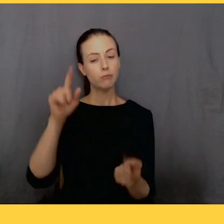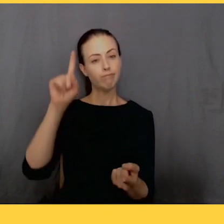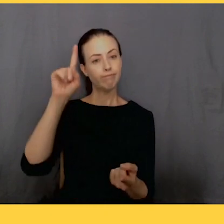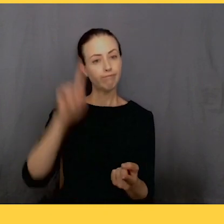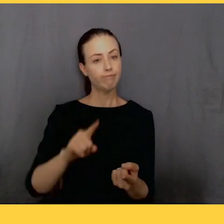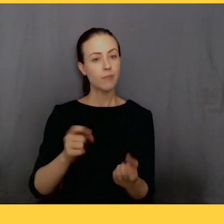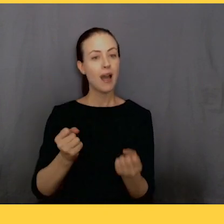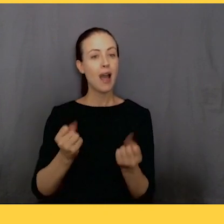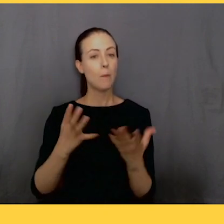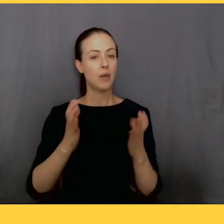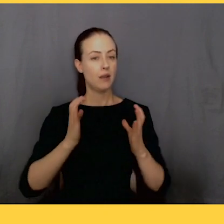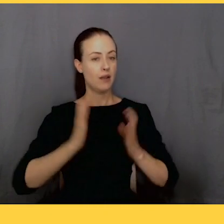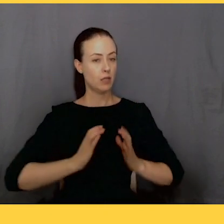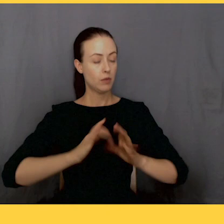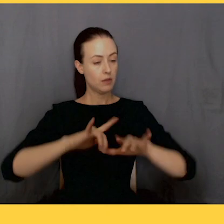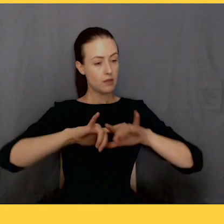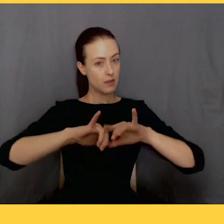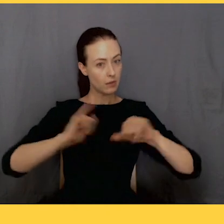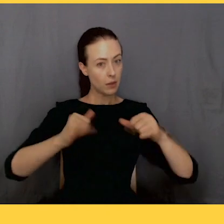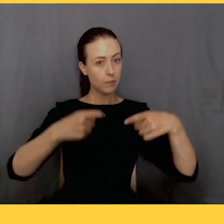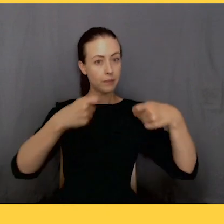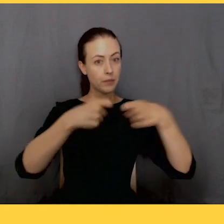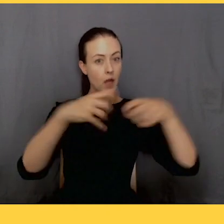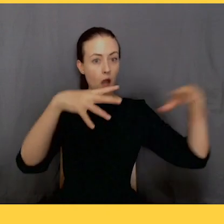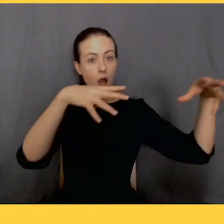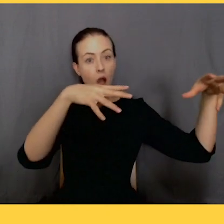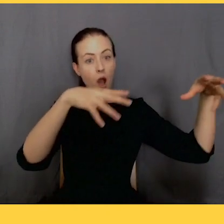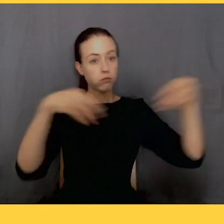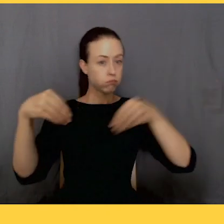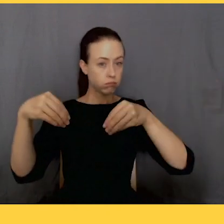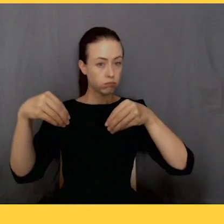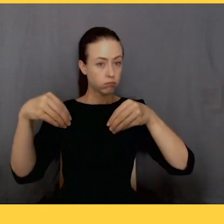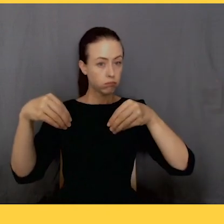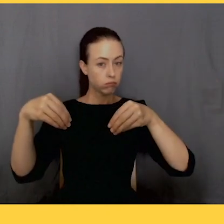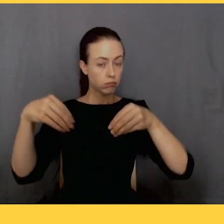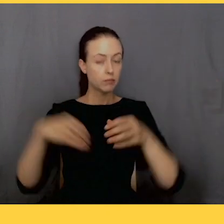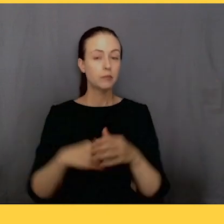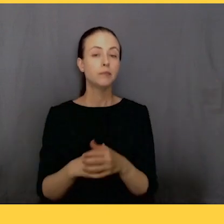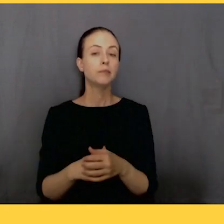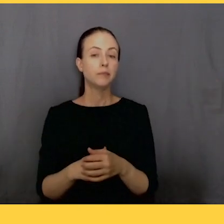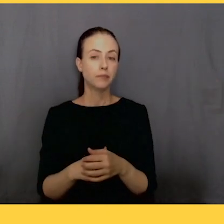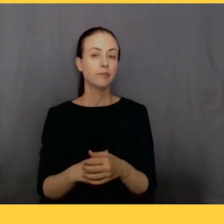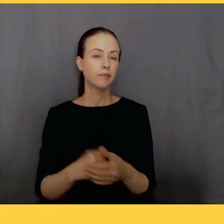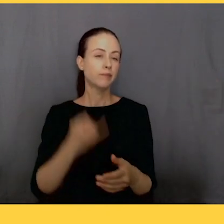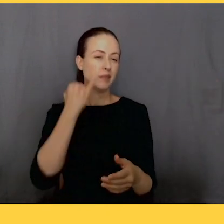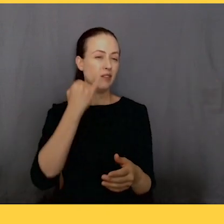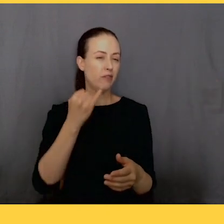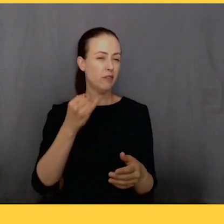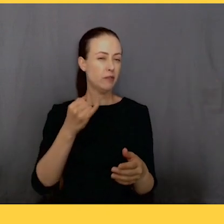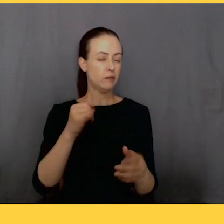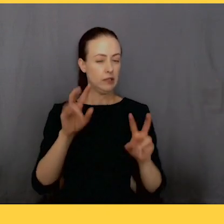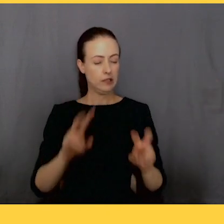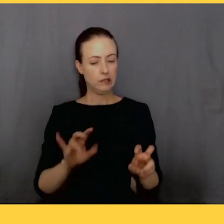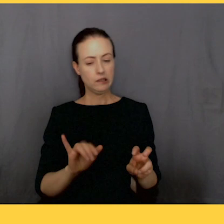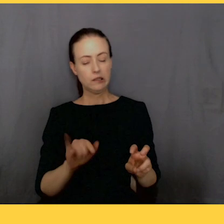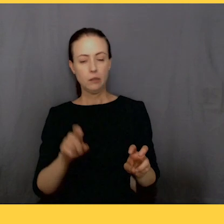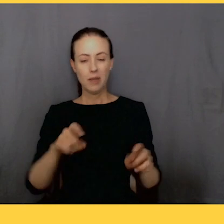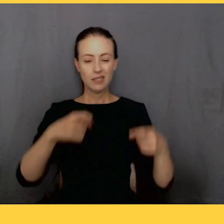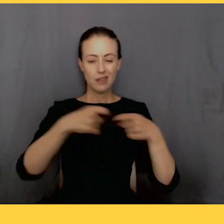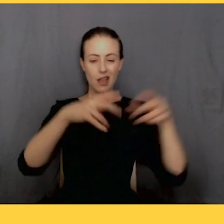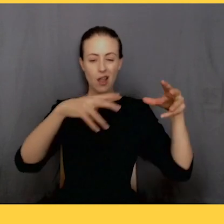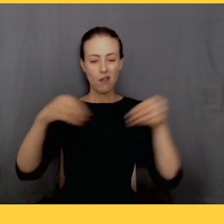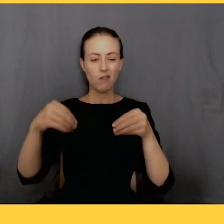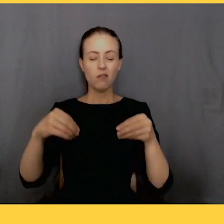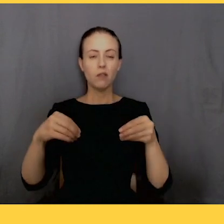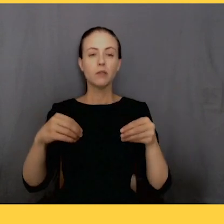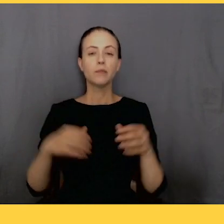of PSPS when we deem that as a necessary action for us to protect the safety of our community. What you're seeing